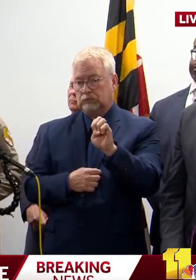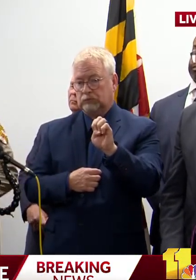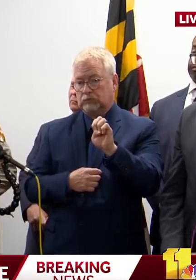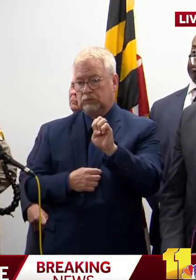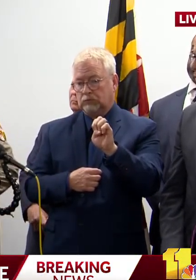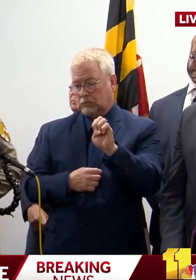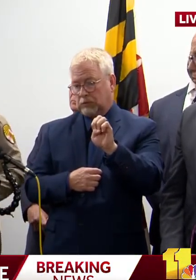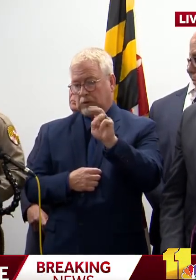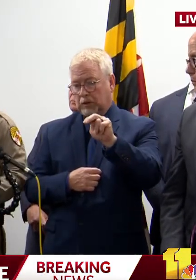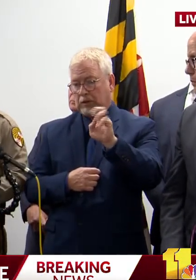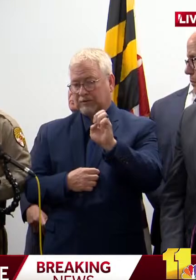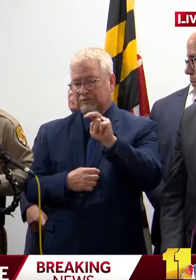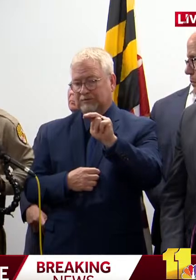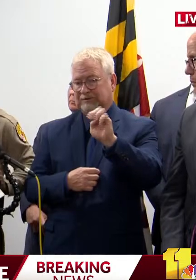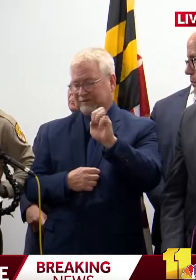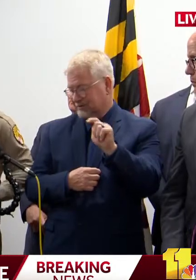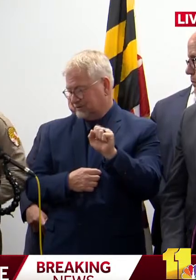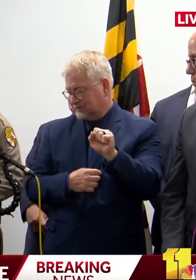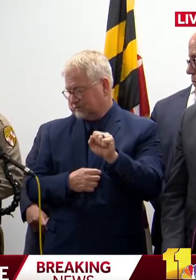Fuetes.